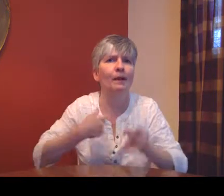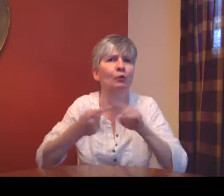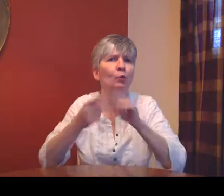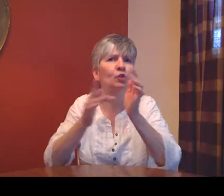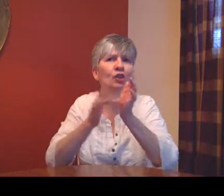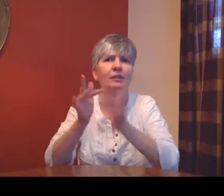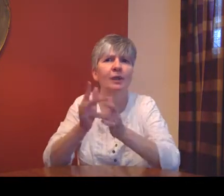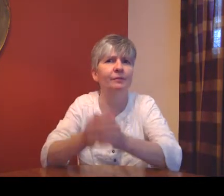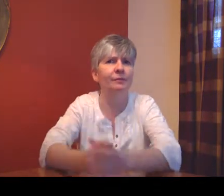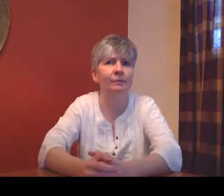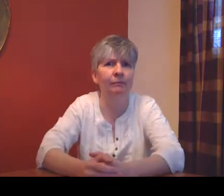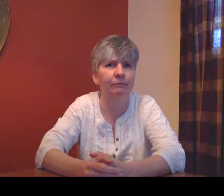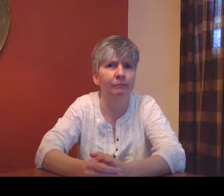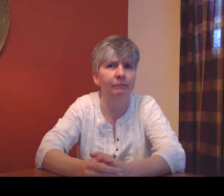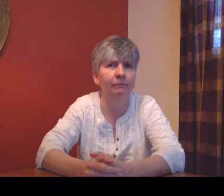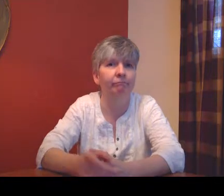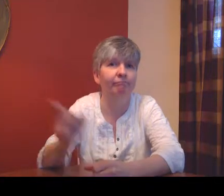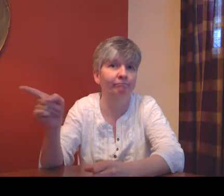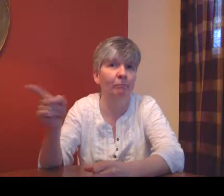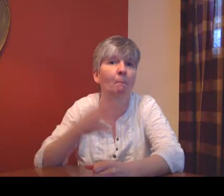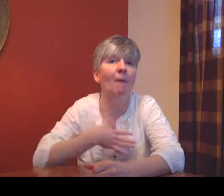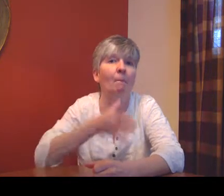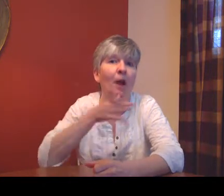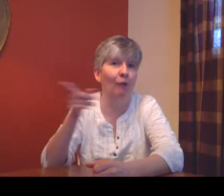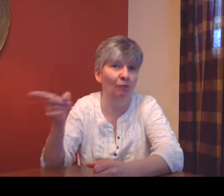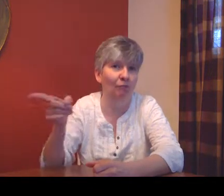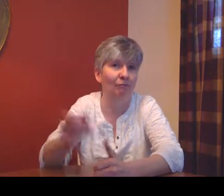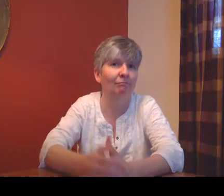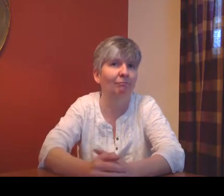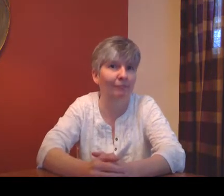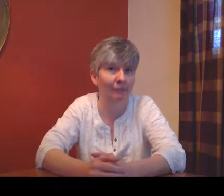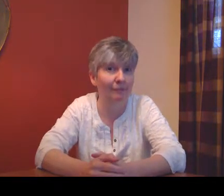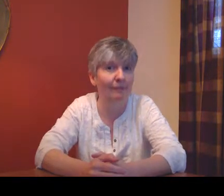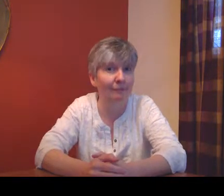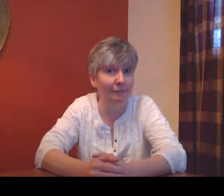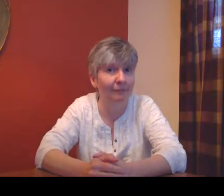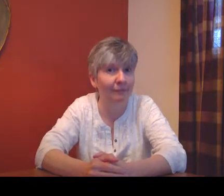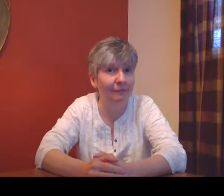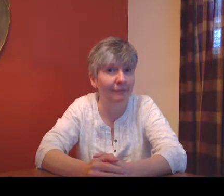Who introduced me to Jesus? My mother.